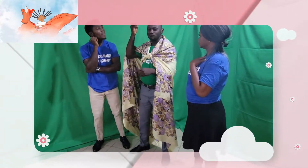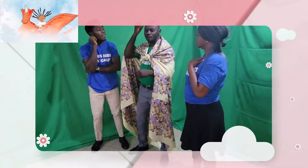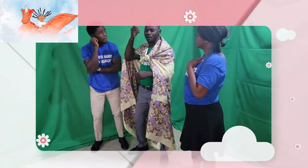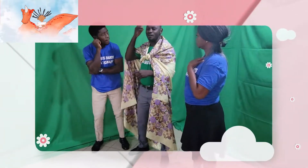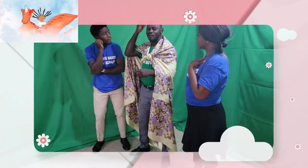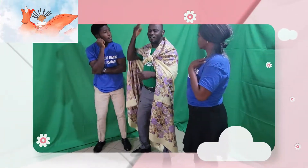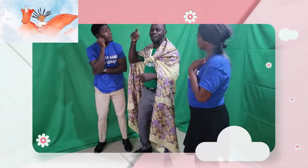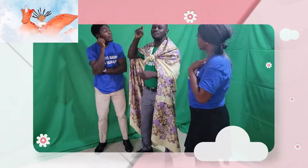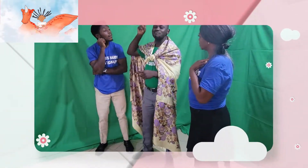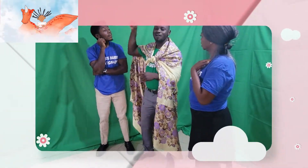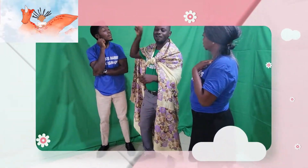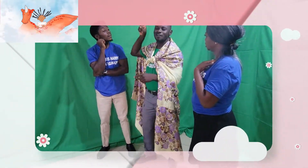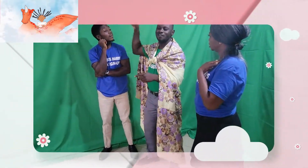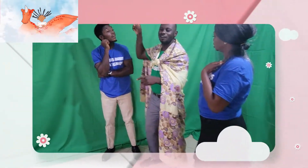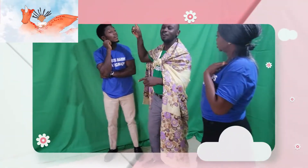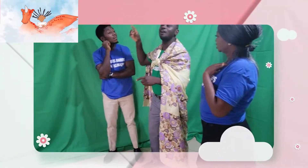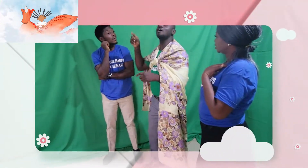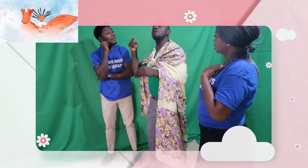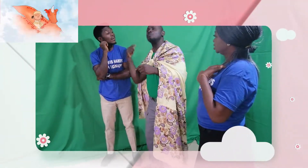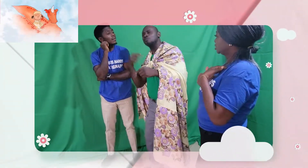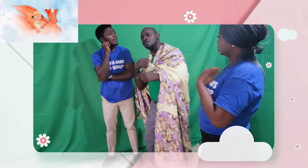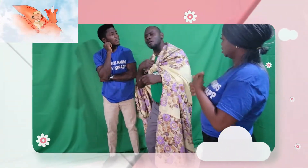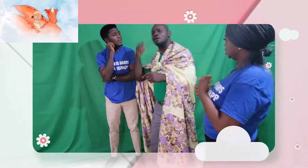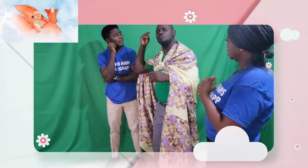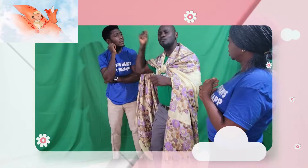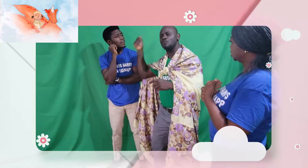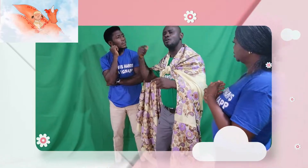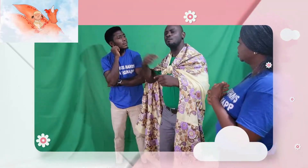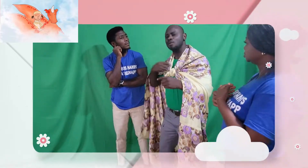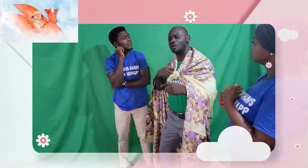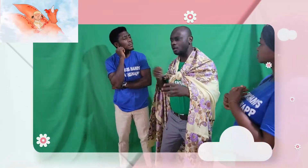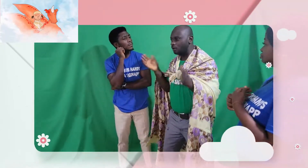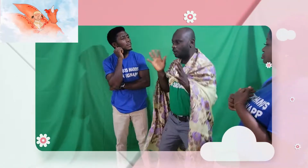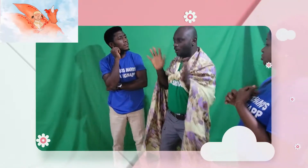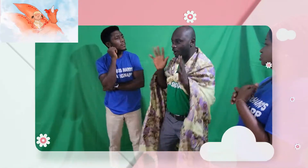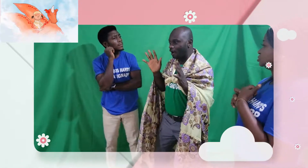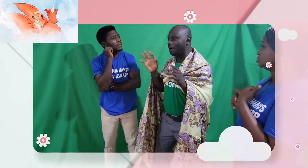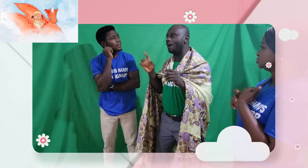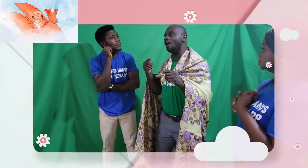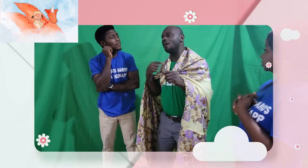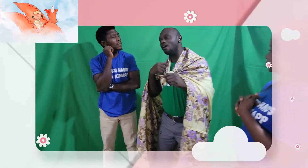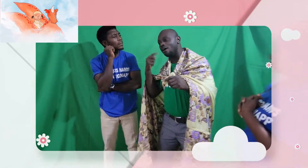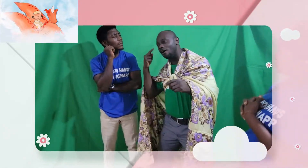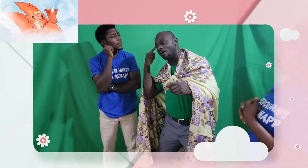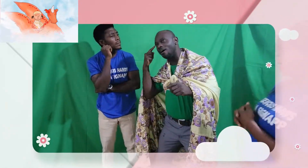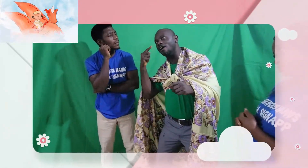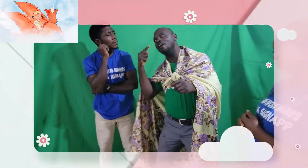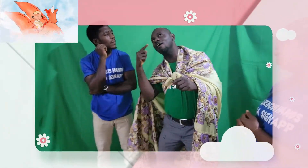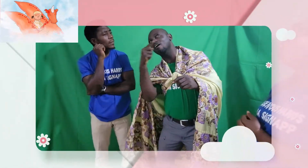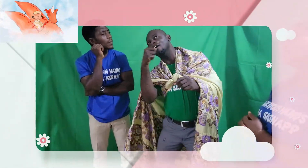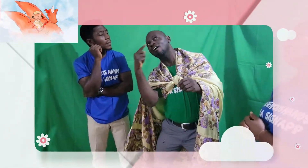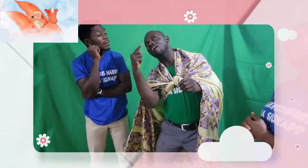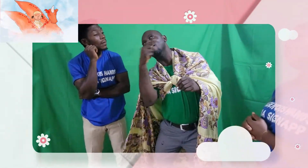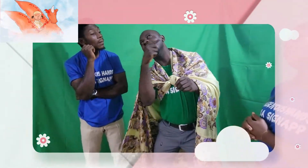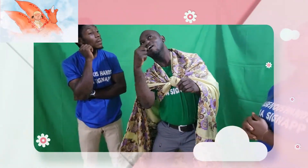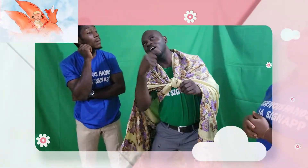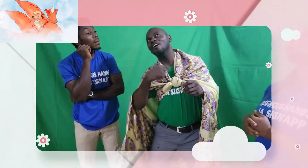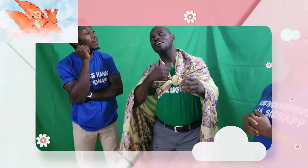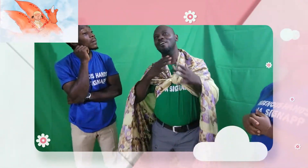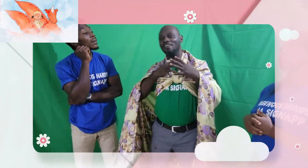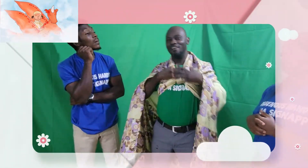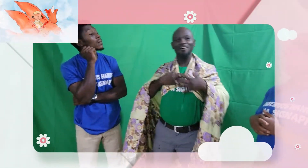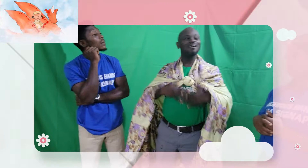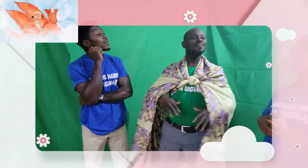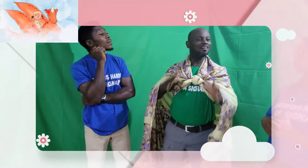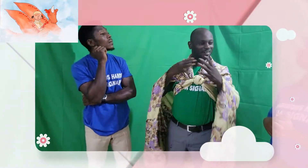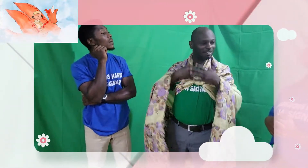feel scared, I breathe slowly and breathe out fire." Ariel blew